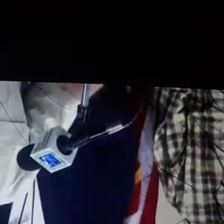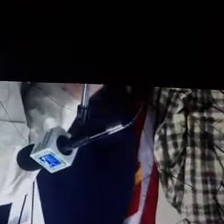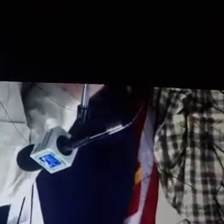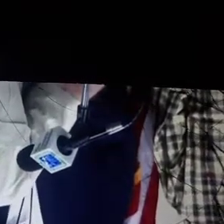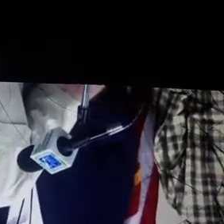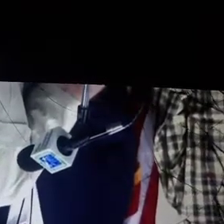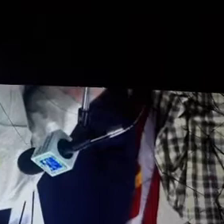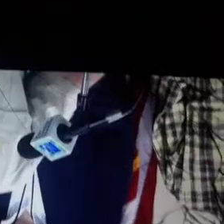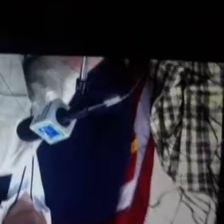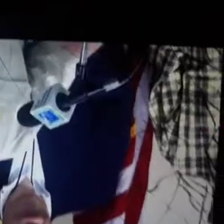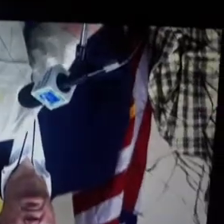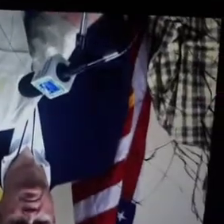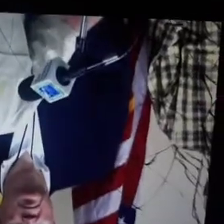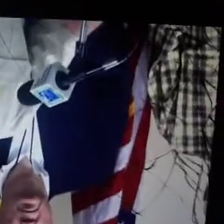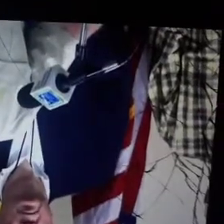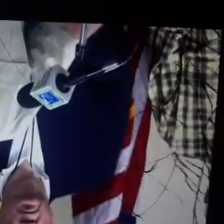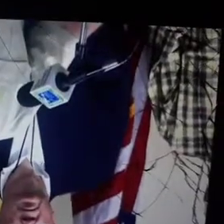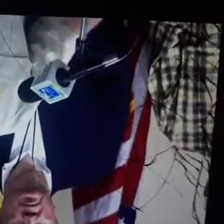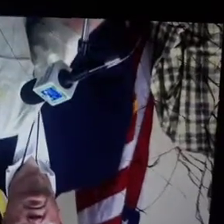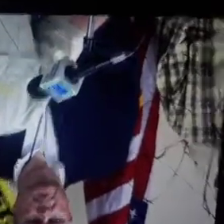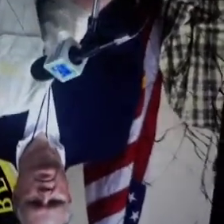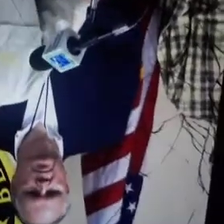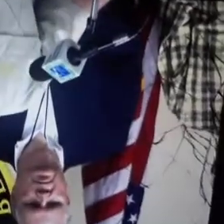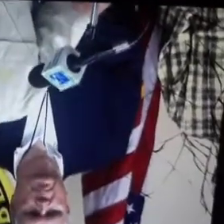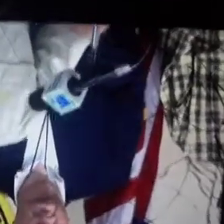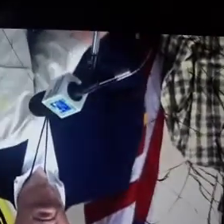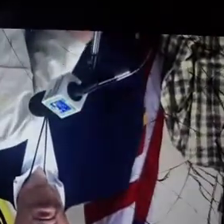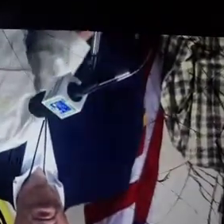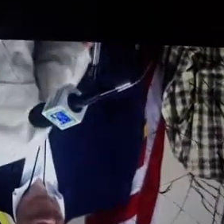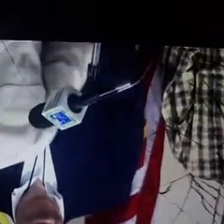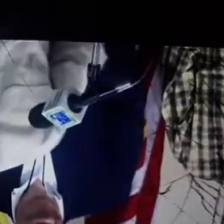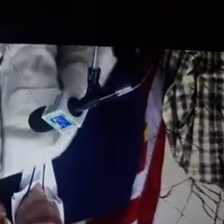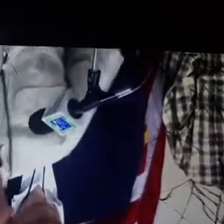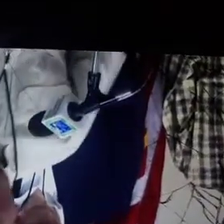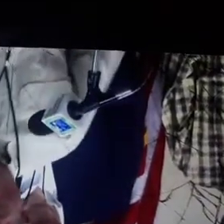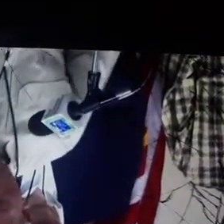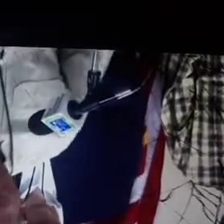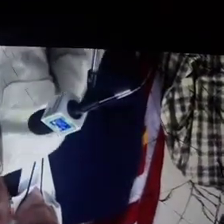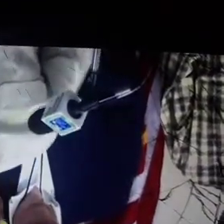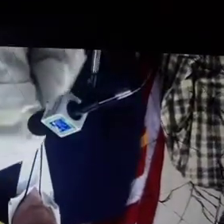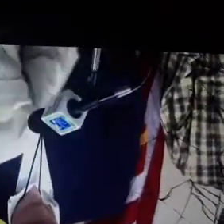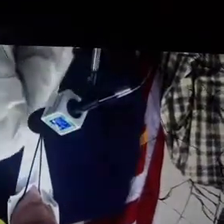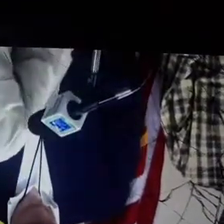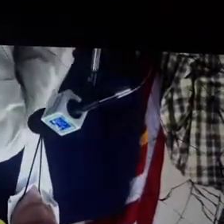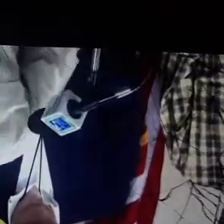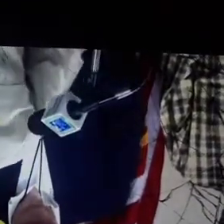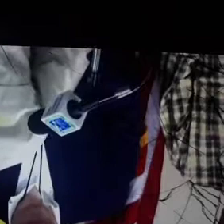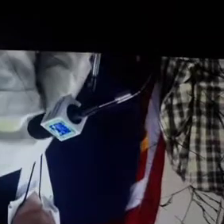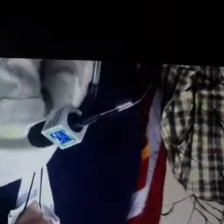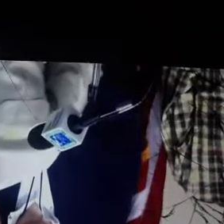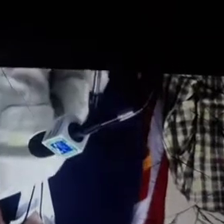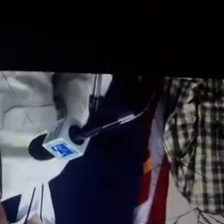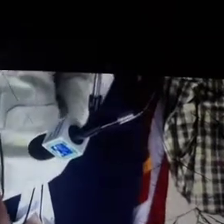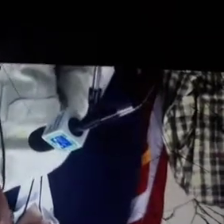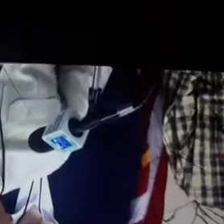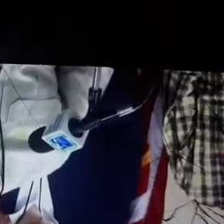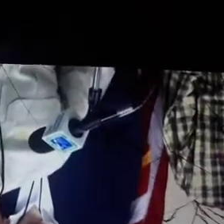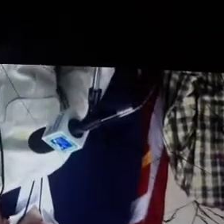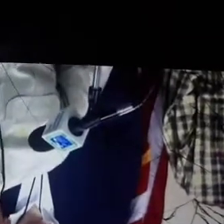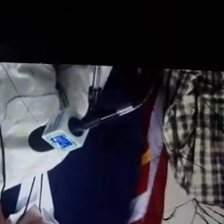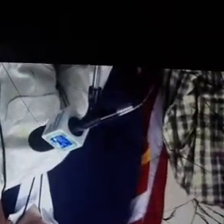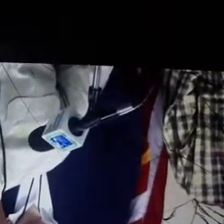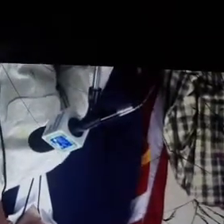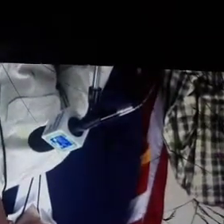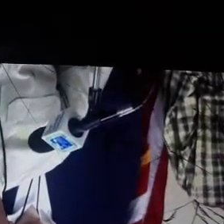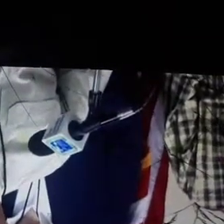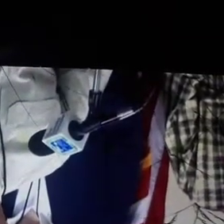afternoon. The storm is going to offer a lot of wind, rain, and very high water with storm surge. High